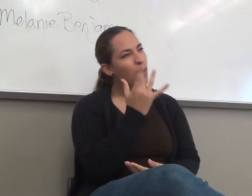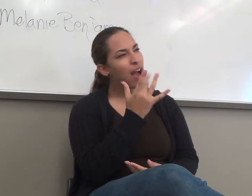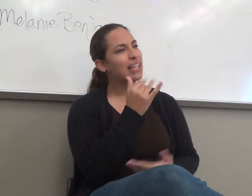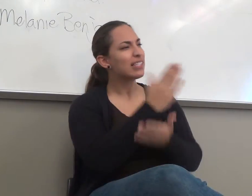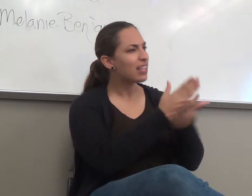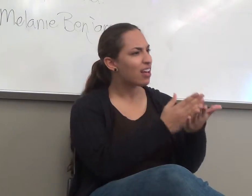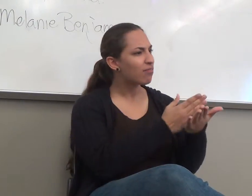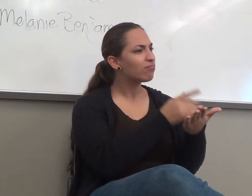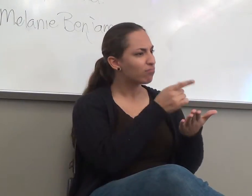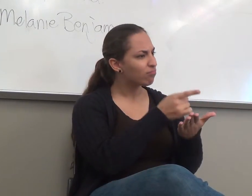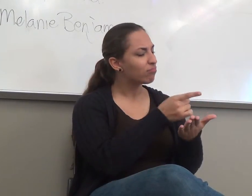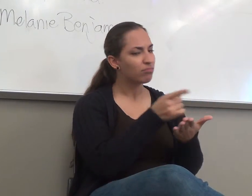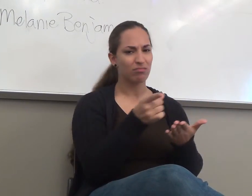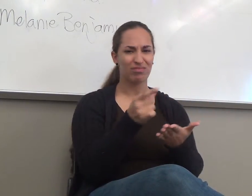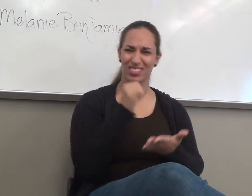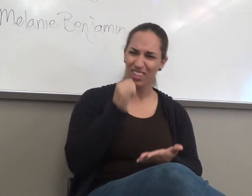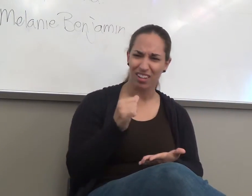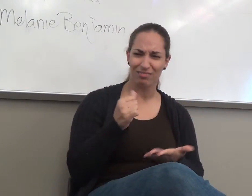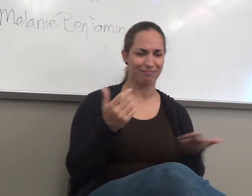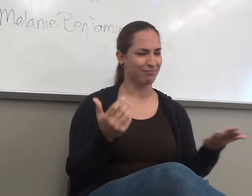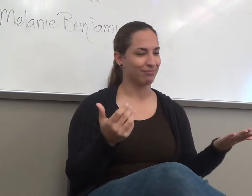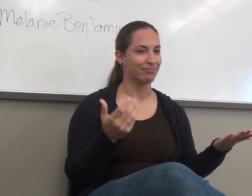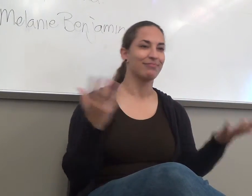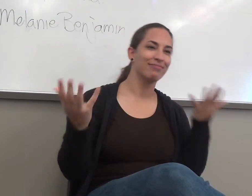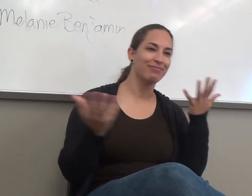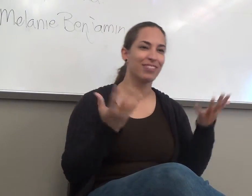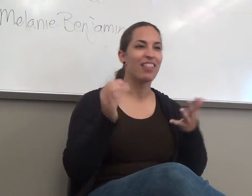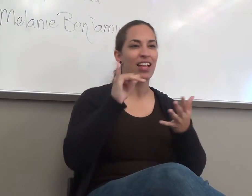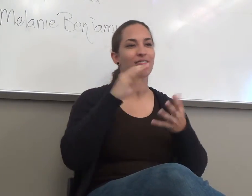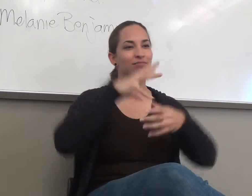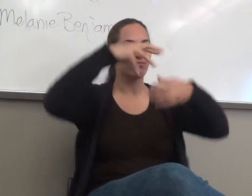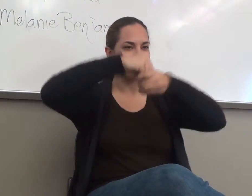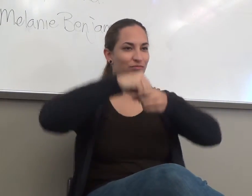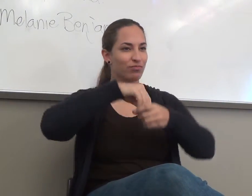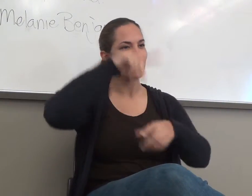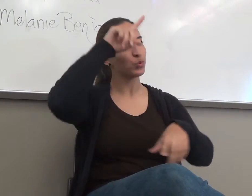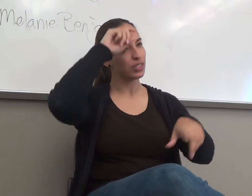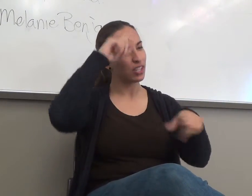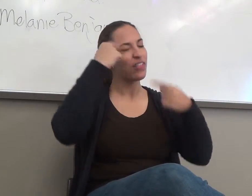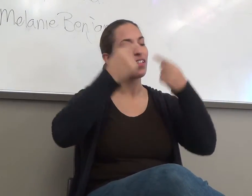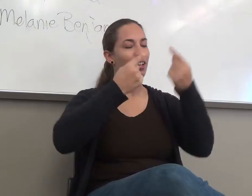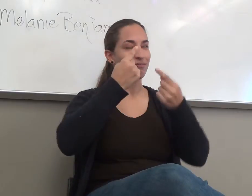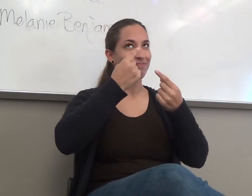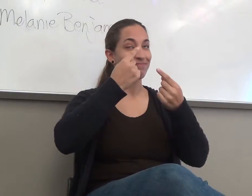of the small events, or are they